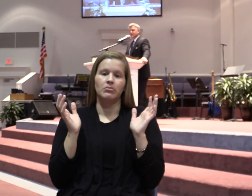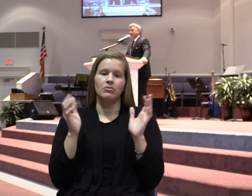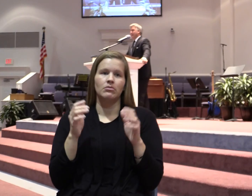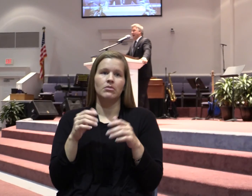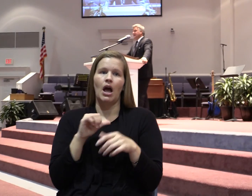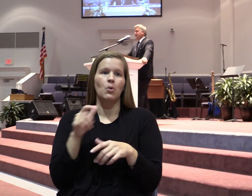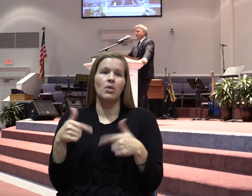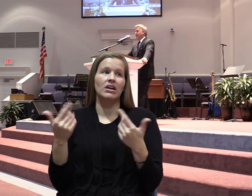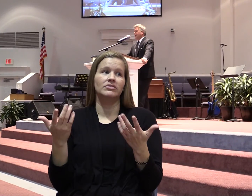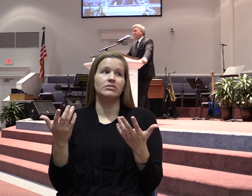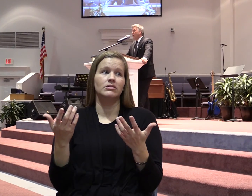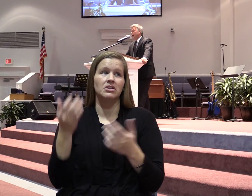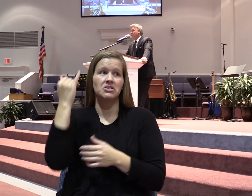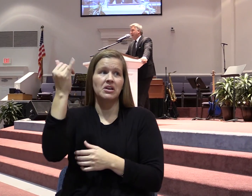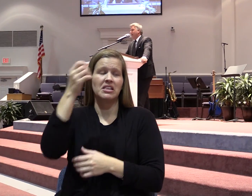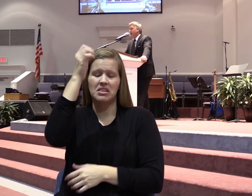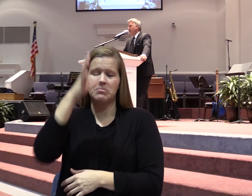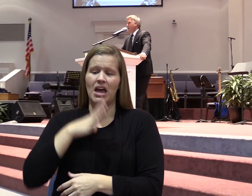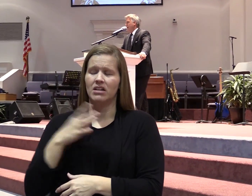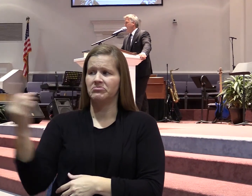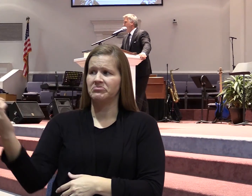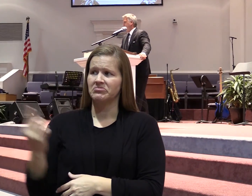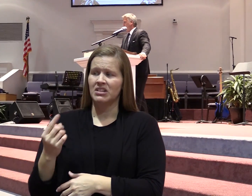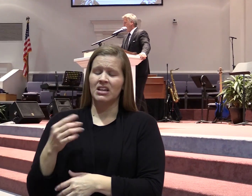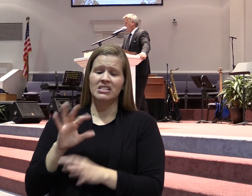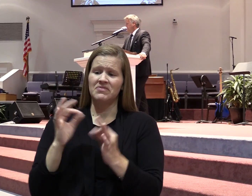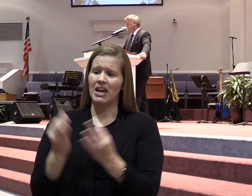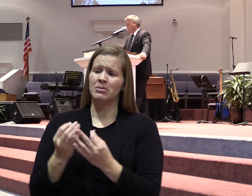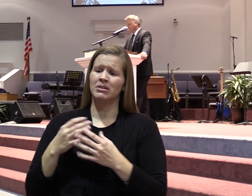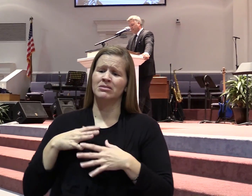And as you can imagine, his faith was broken, his family grieving.